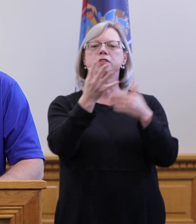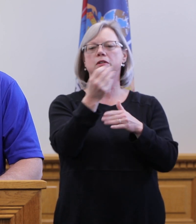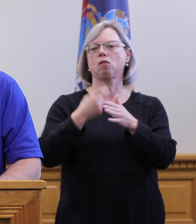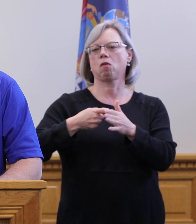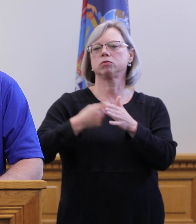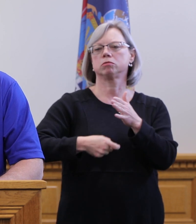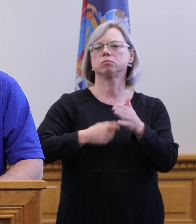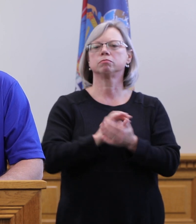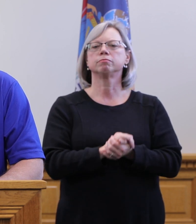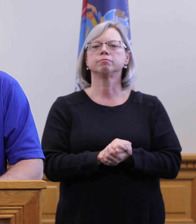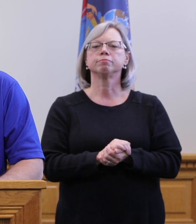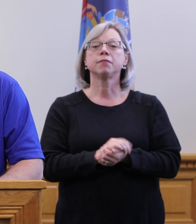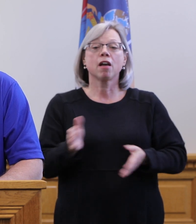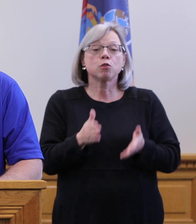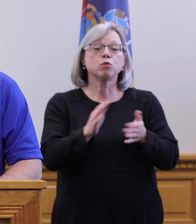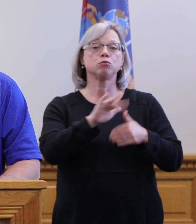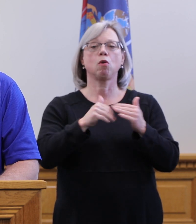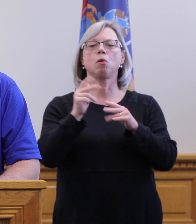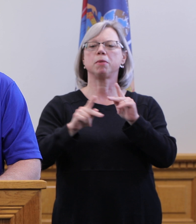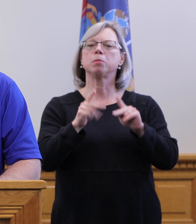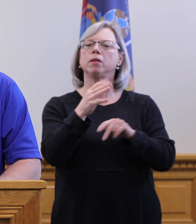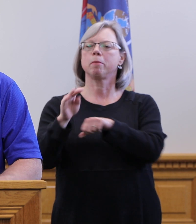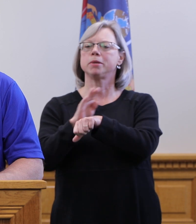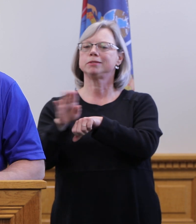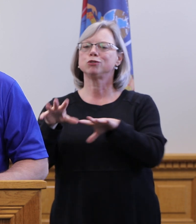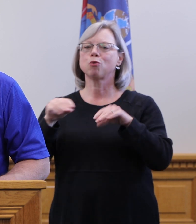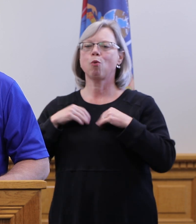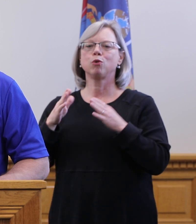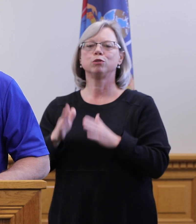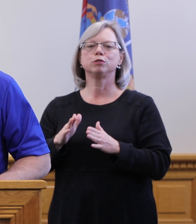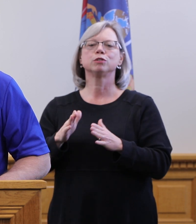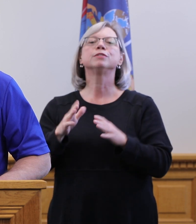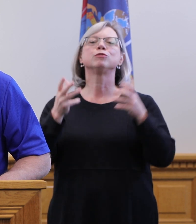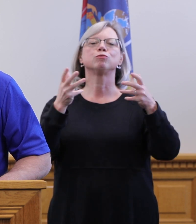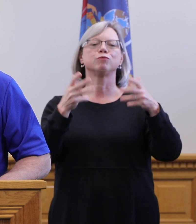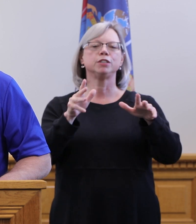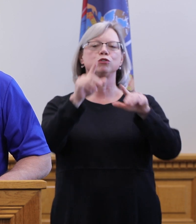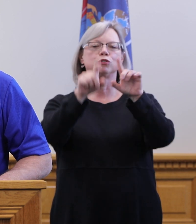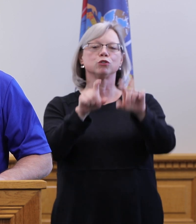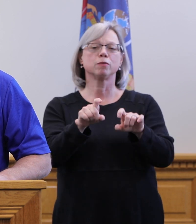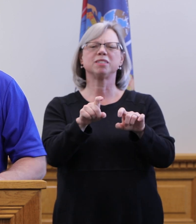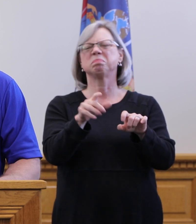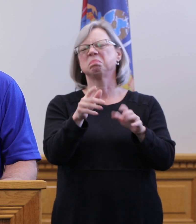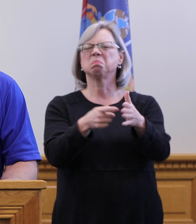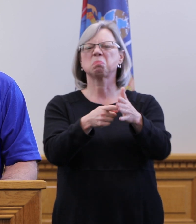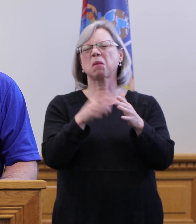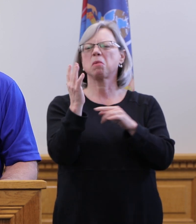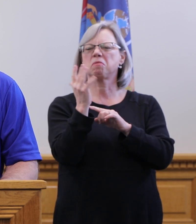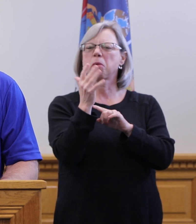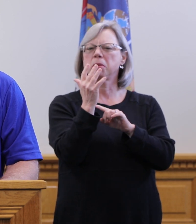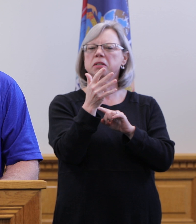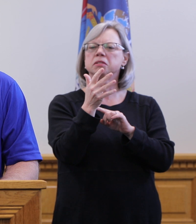cost. I encourage all residents and business owners to complete this survey. It takes just 5 minutes, and your answers will